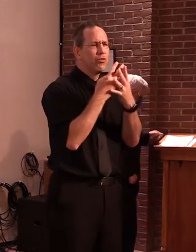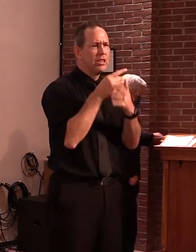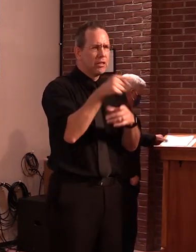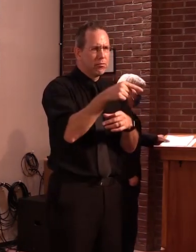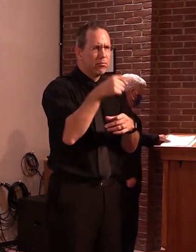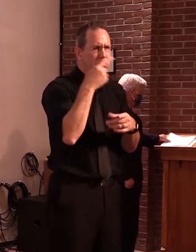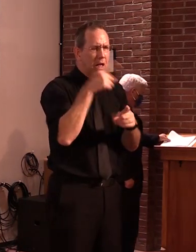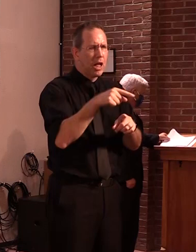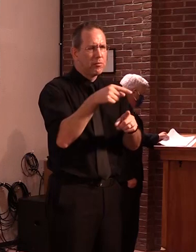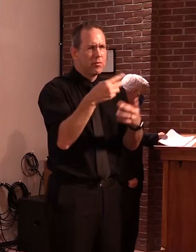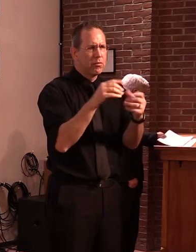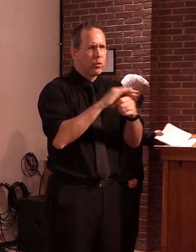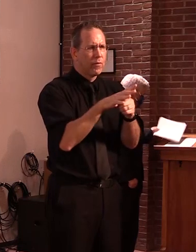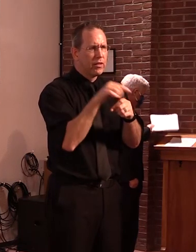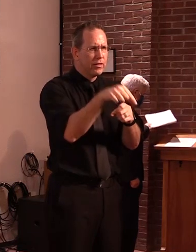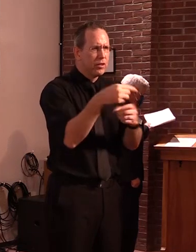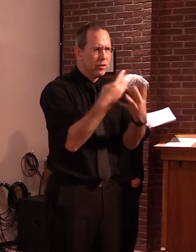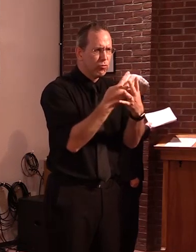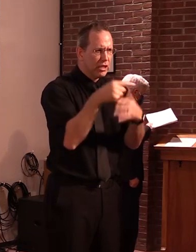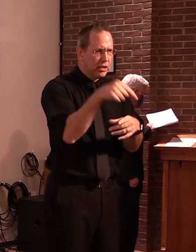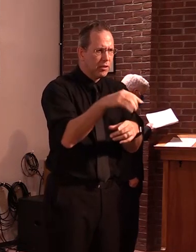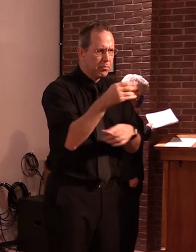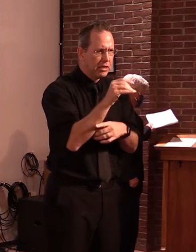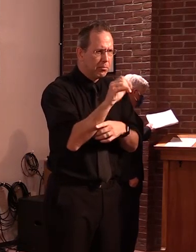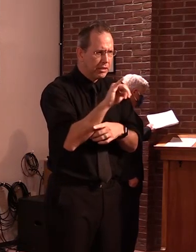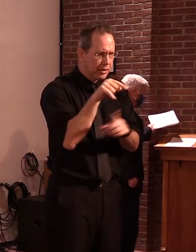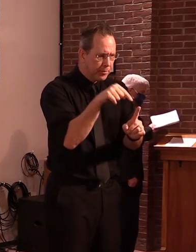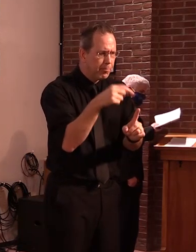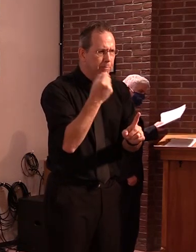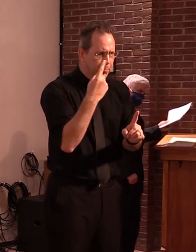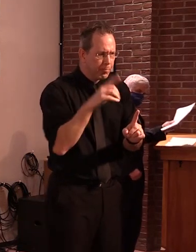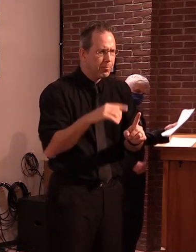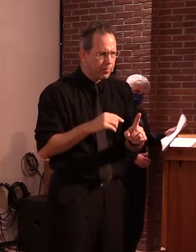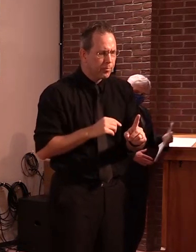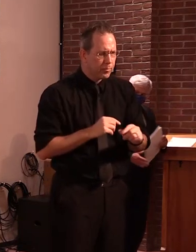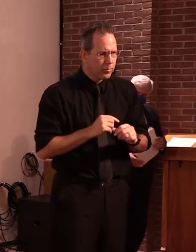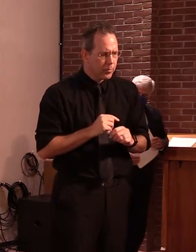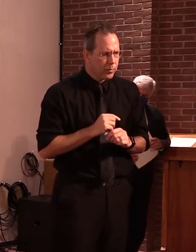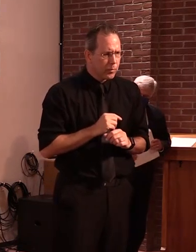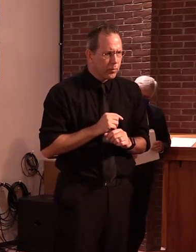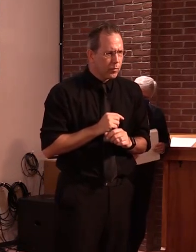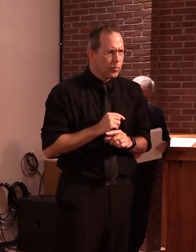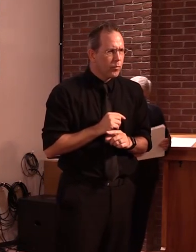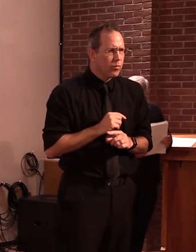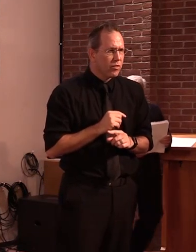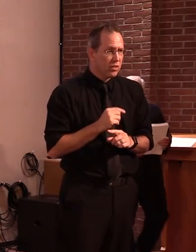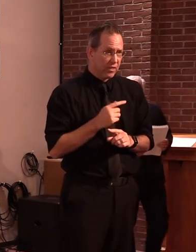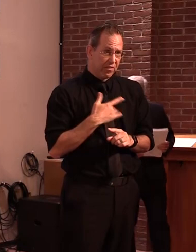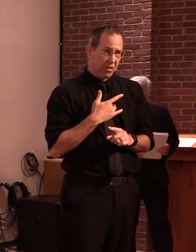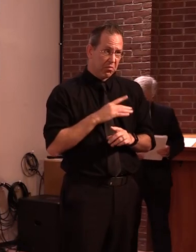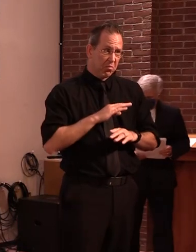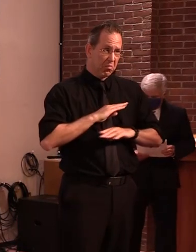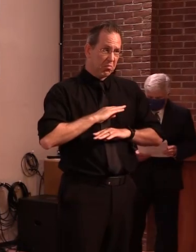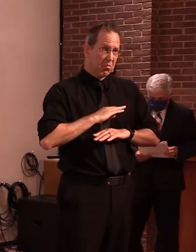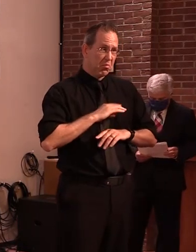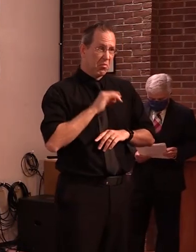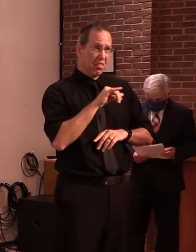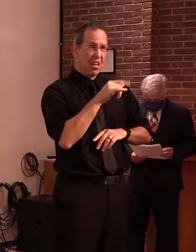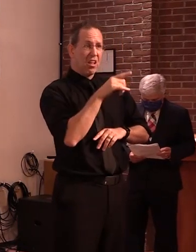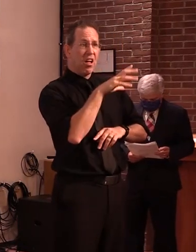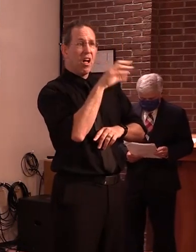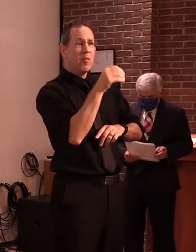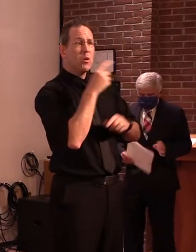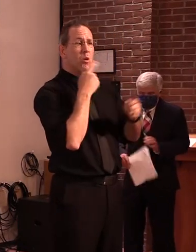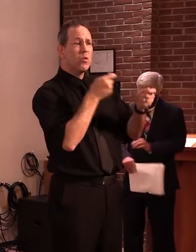wanted to ask, are you generally happy with how Core Civic has handled this situation and happy with